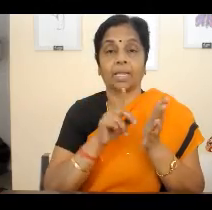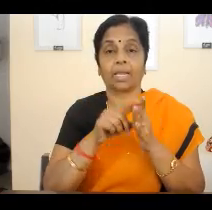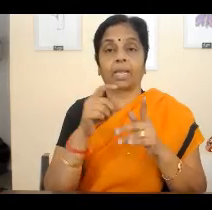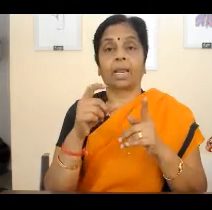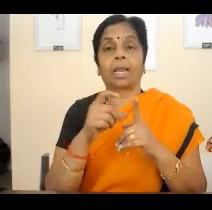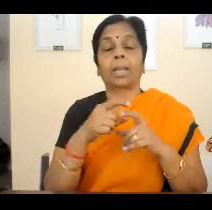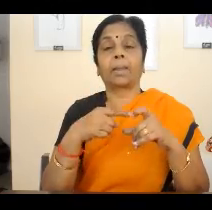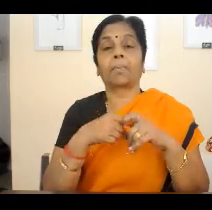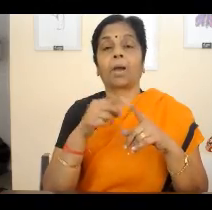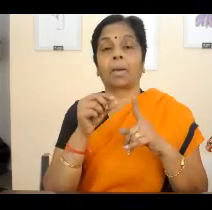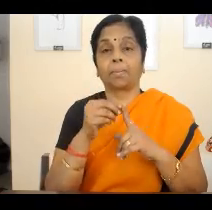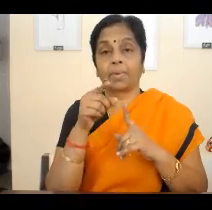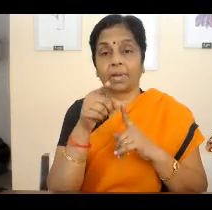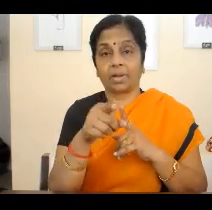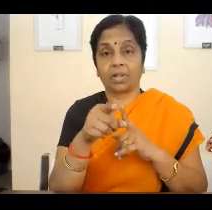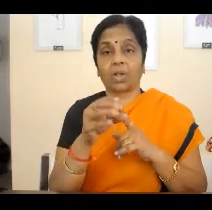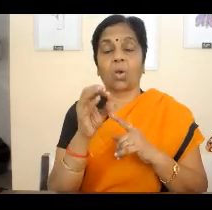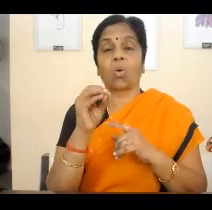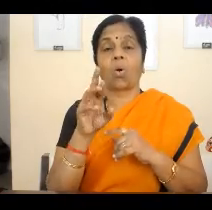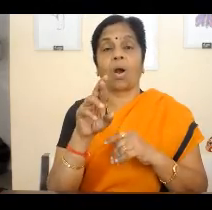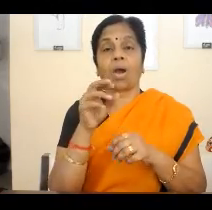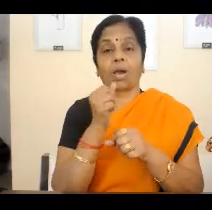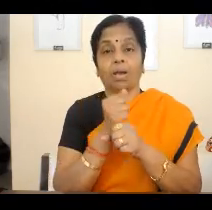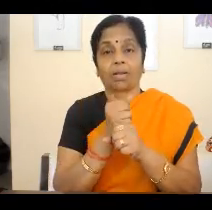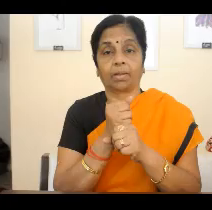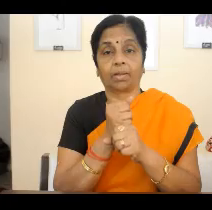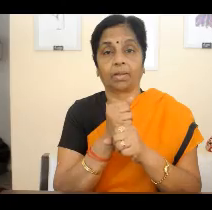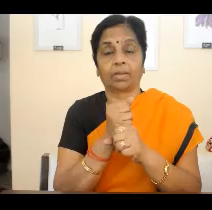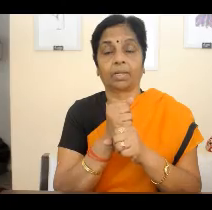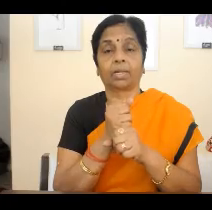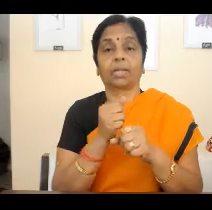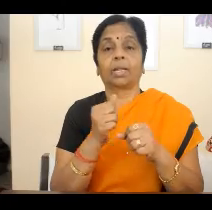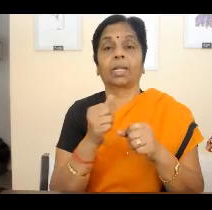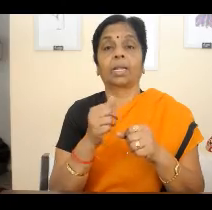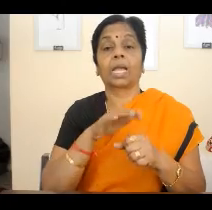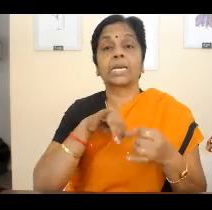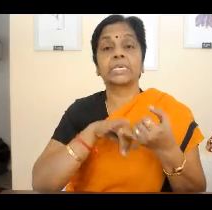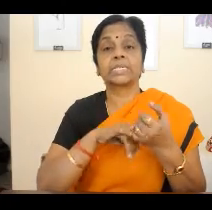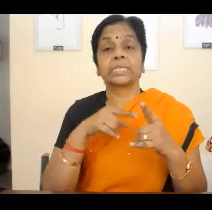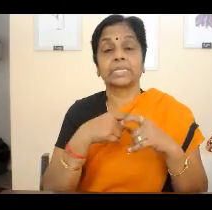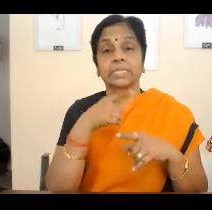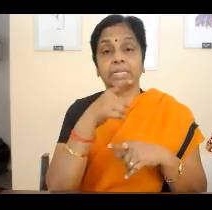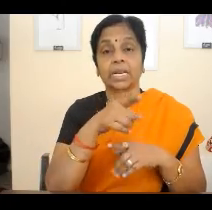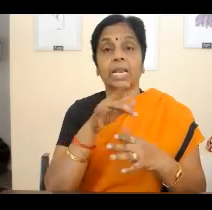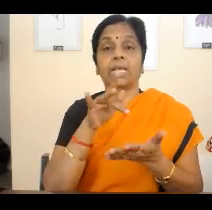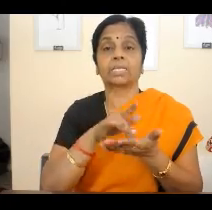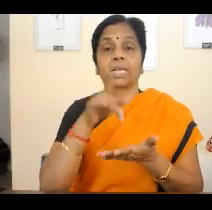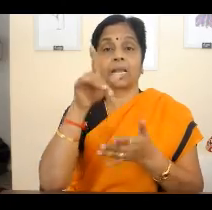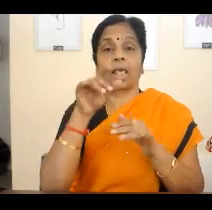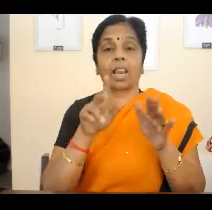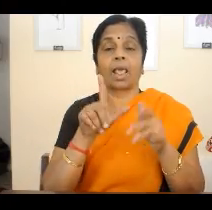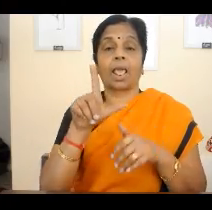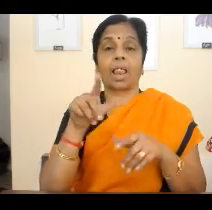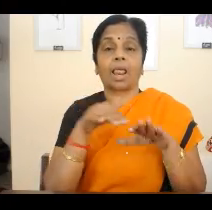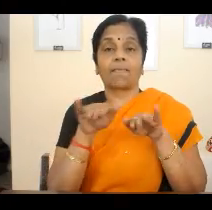departments, organizations at state and central level,